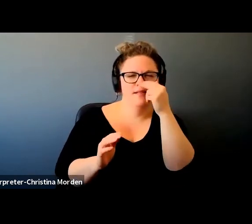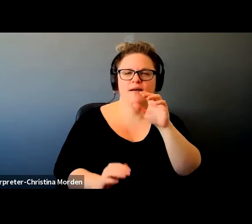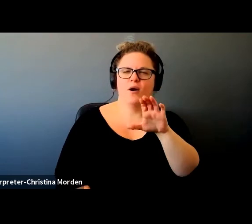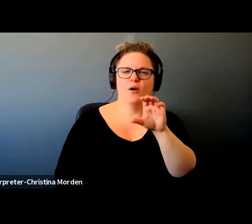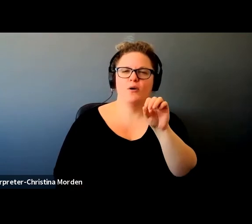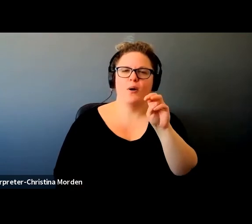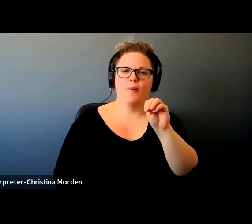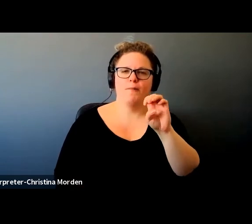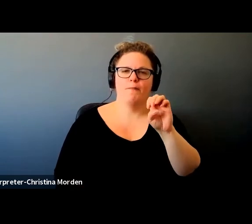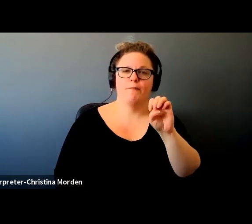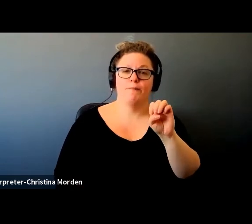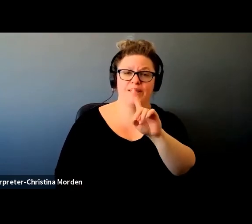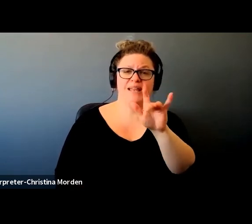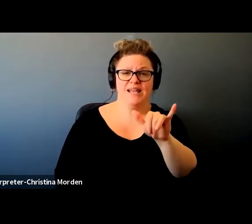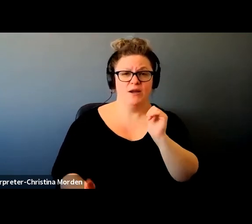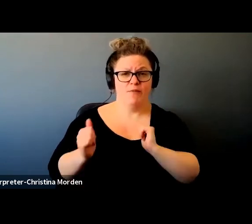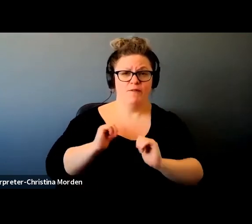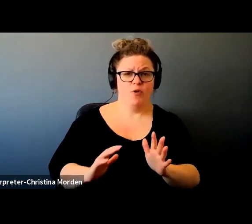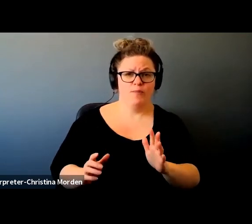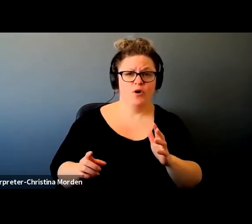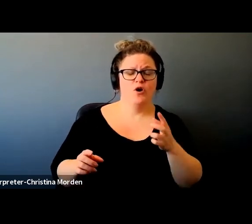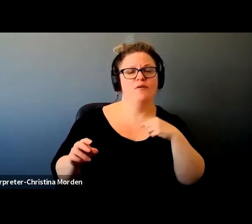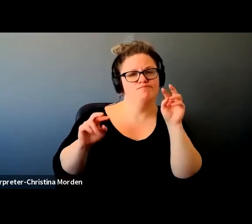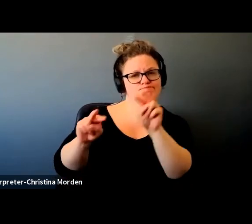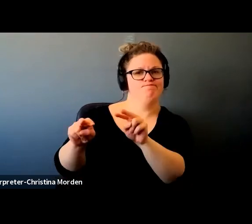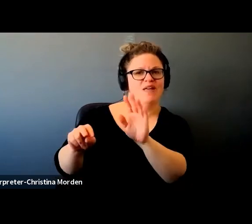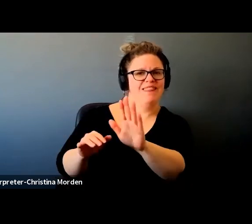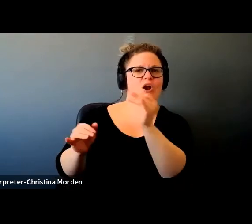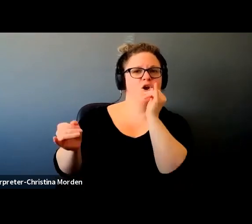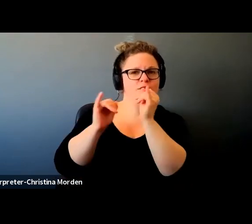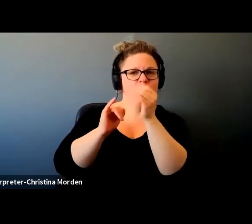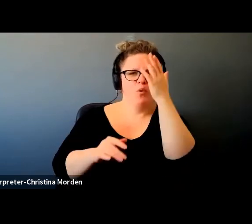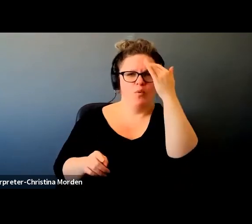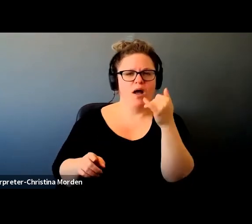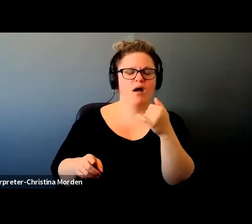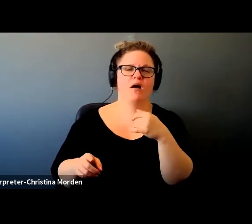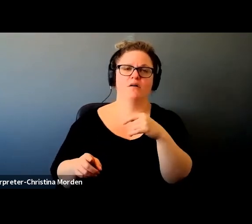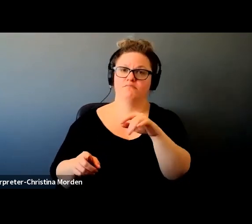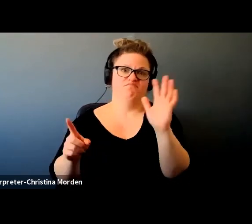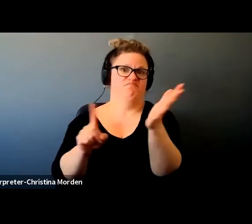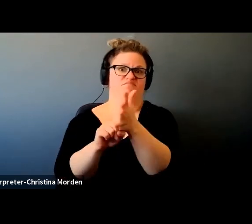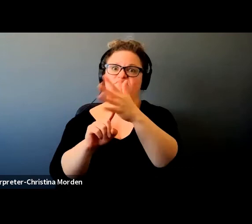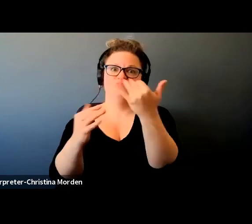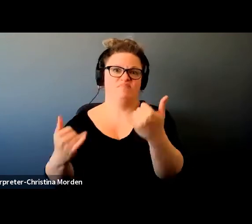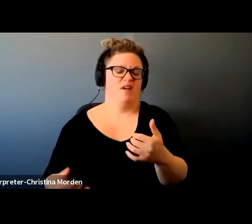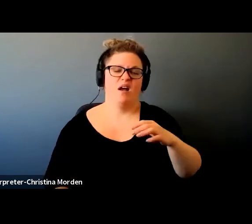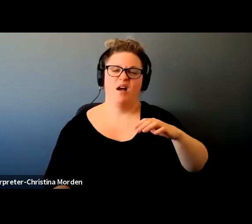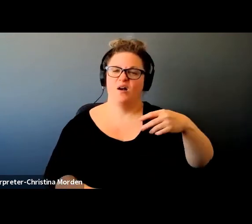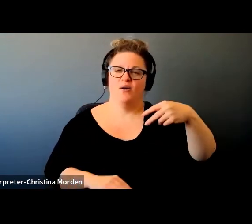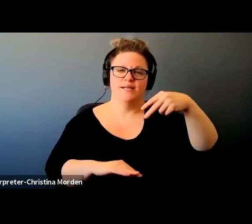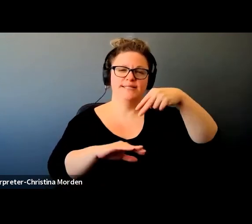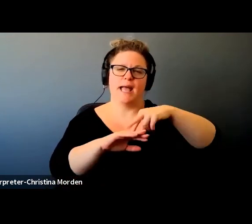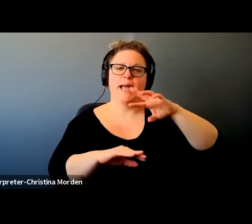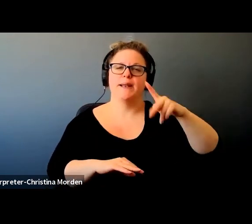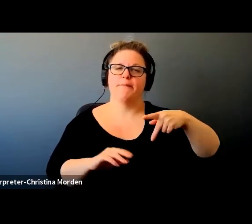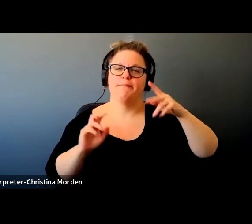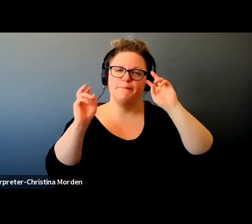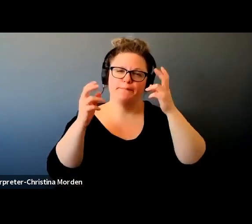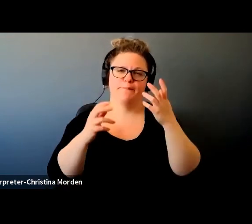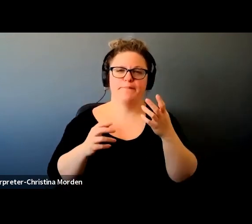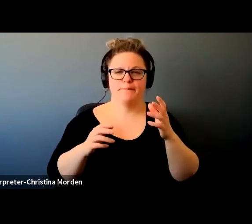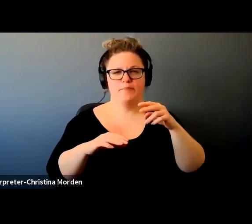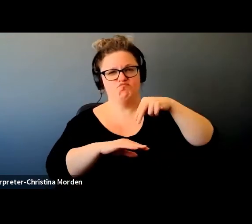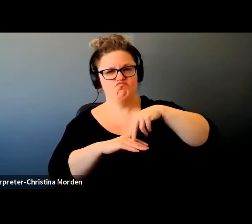within the entertainment industry right now, they often have the most power in terms of being showrunners